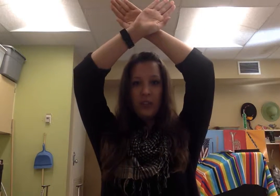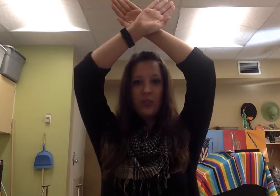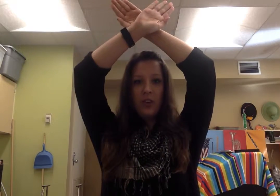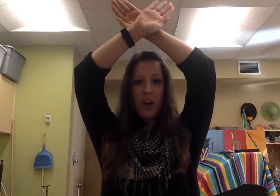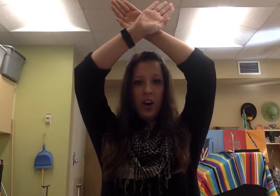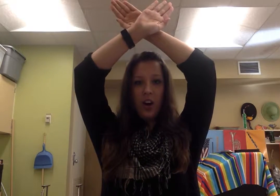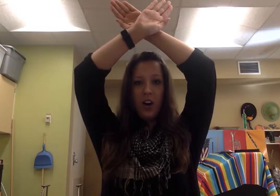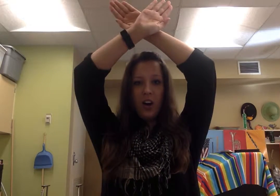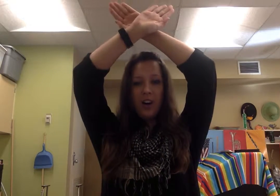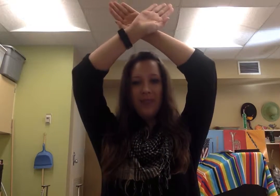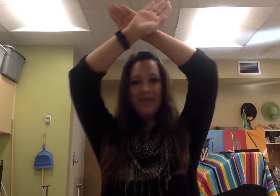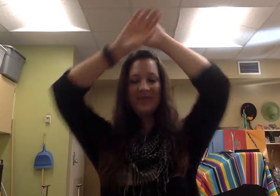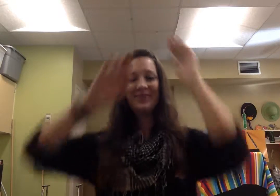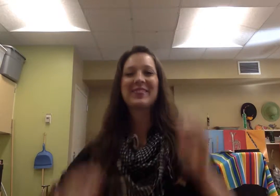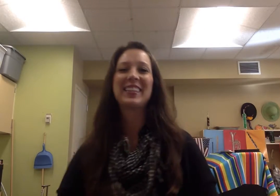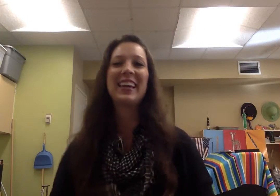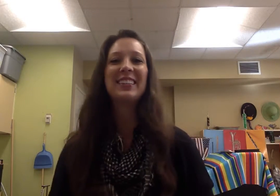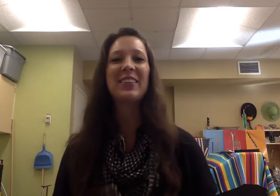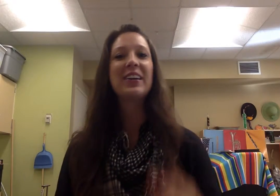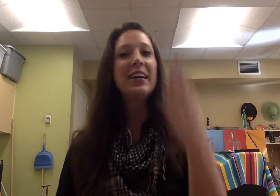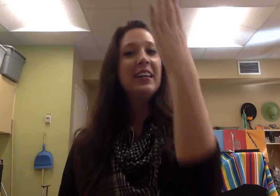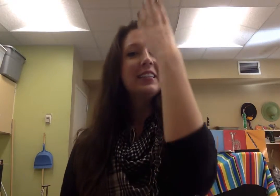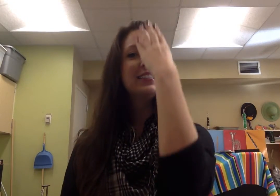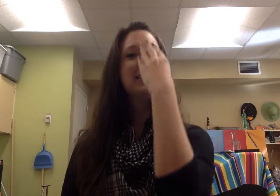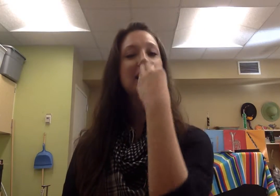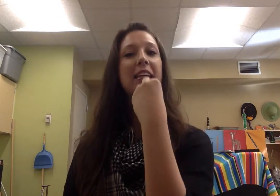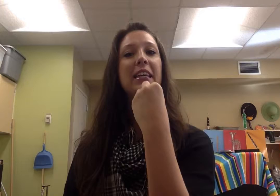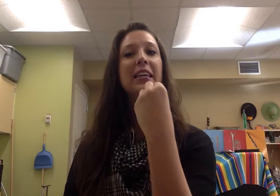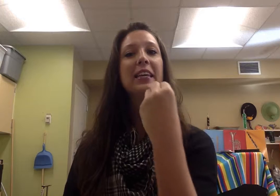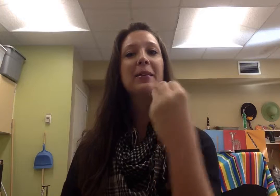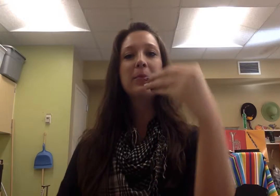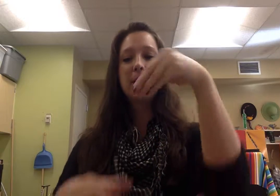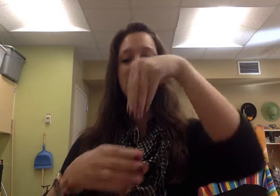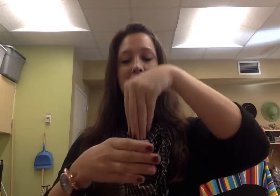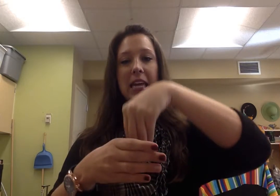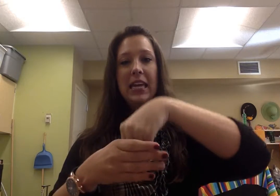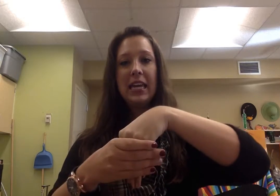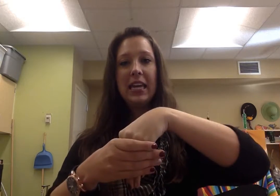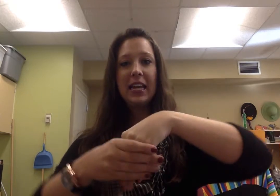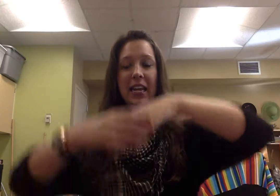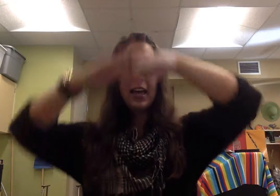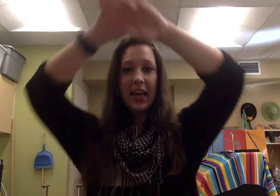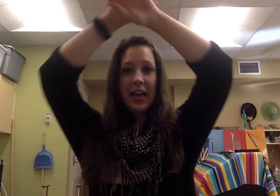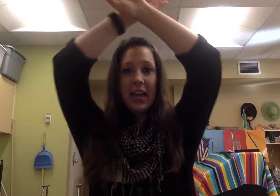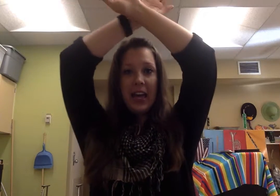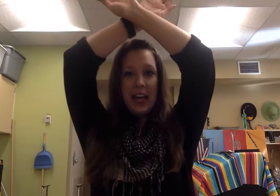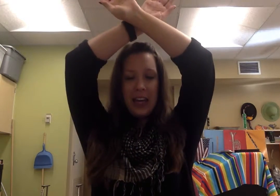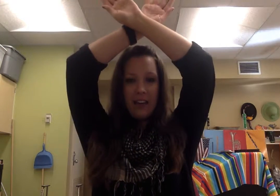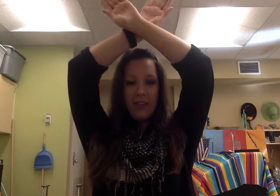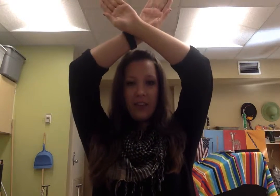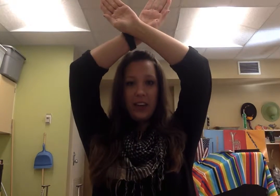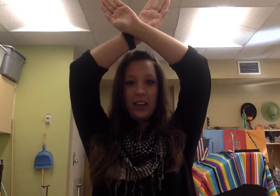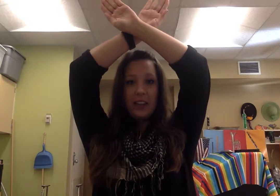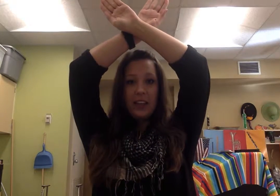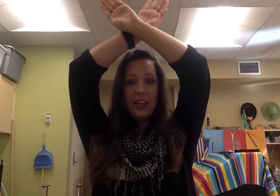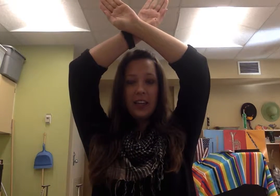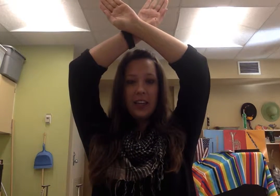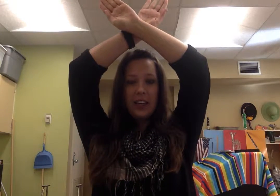angel. Okay, so sleep in heavenly.